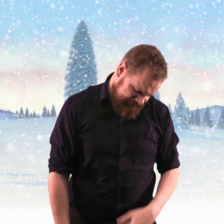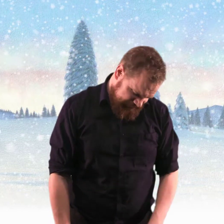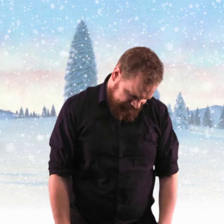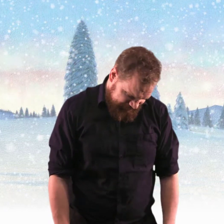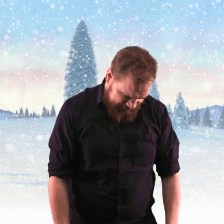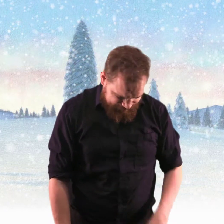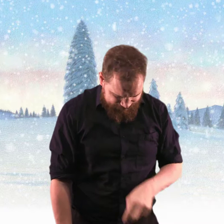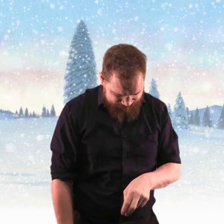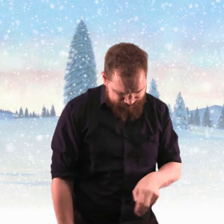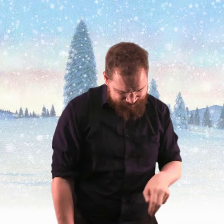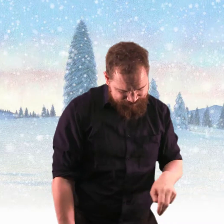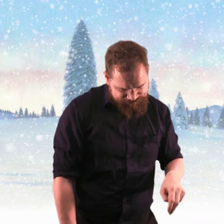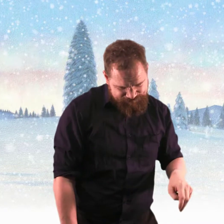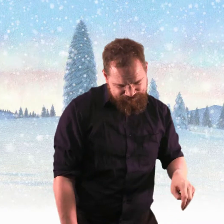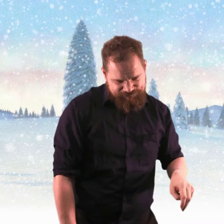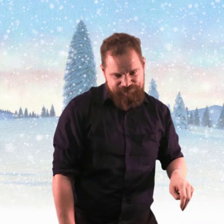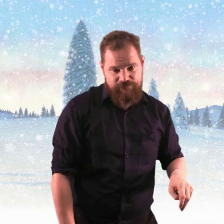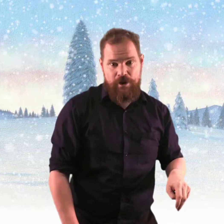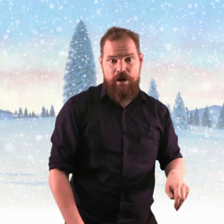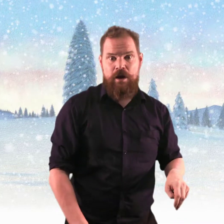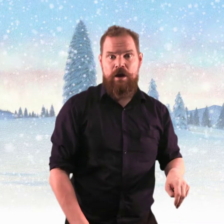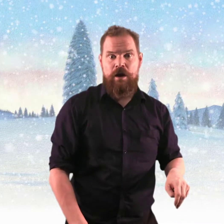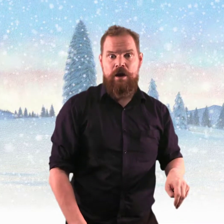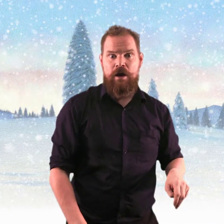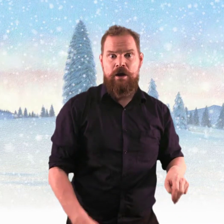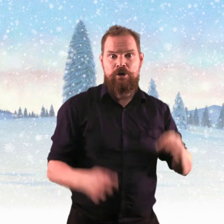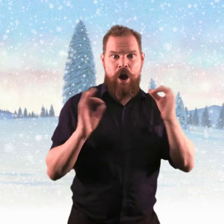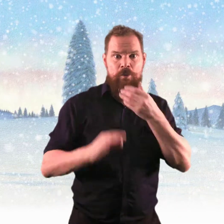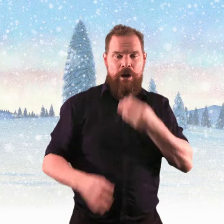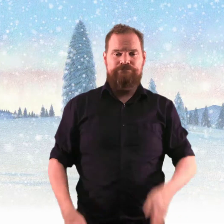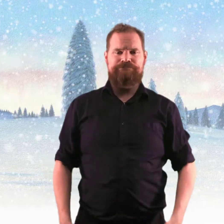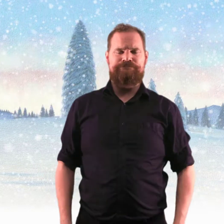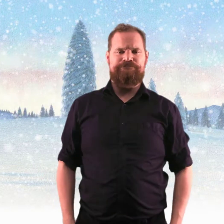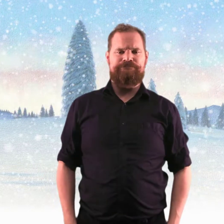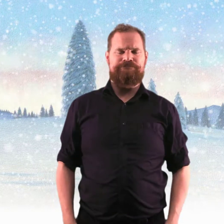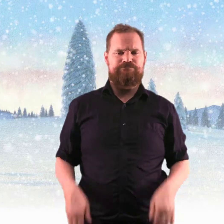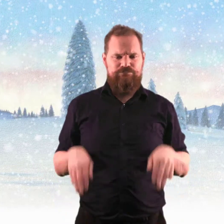But wait! He had forgotten the present Father Christmas gave him.